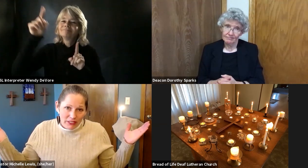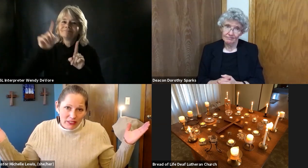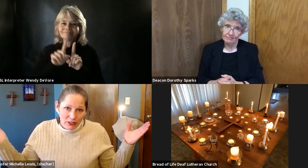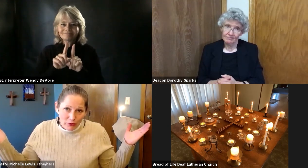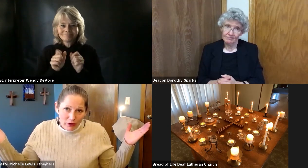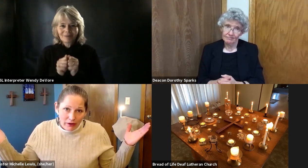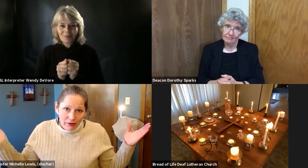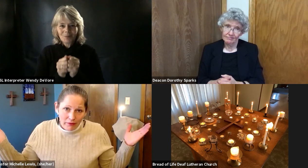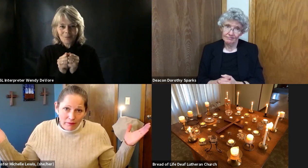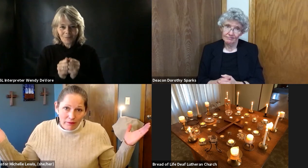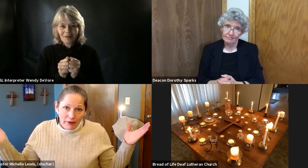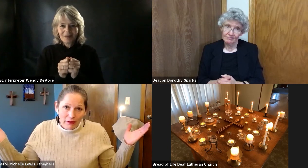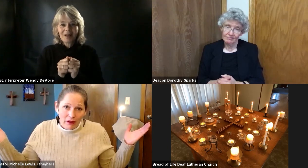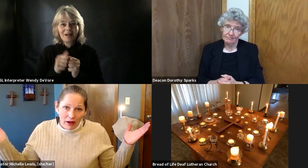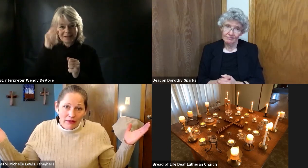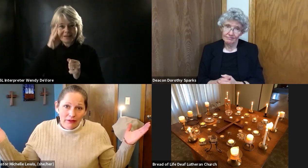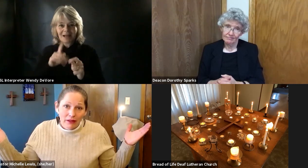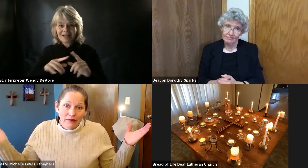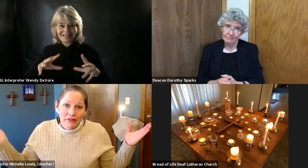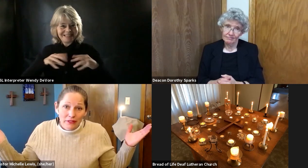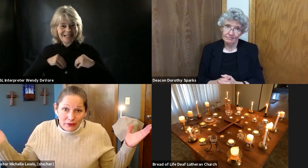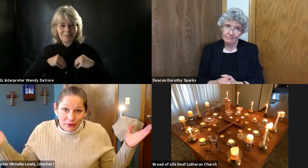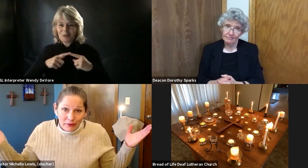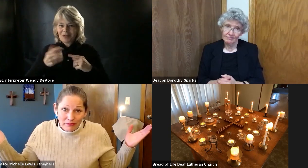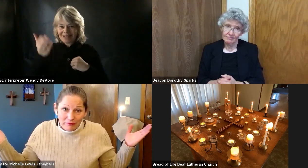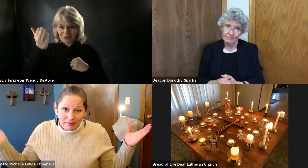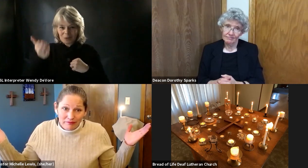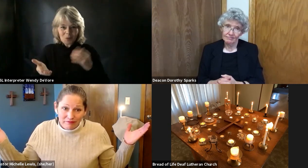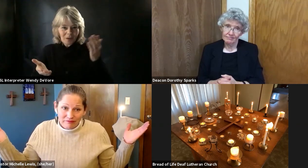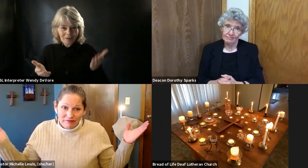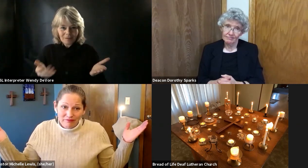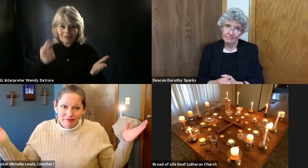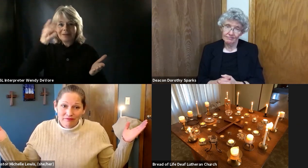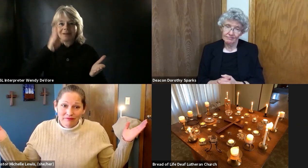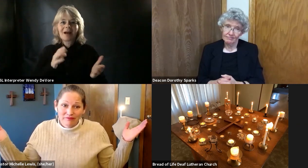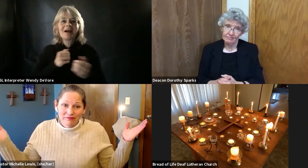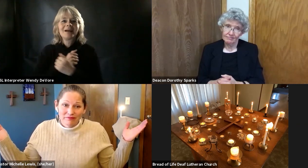And just as you are, God loves you.